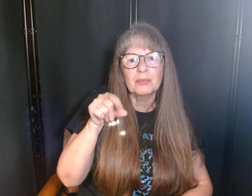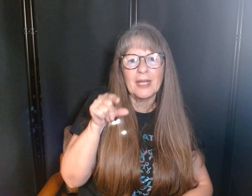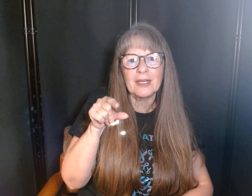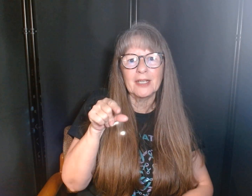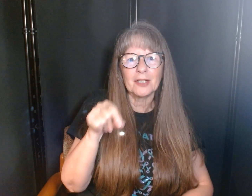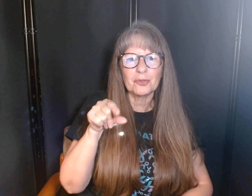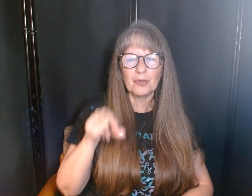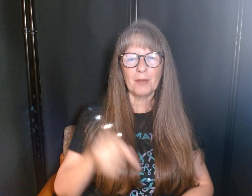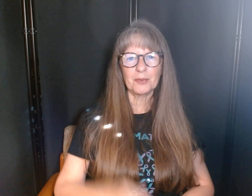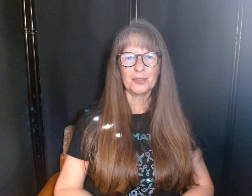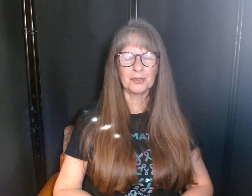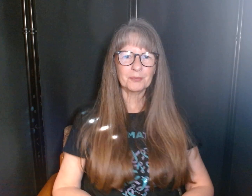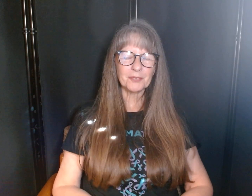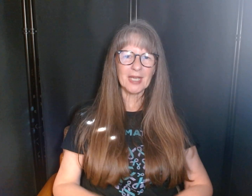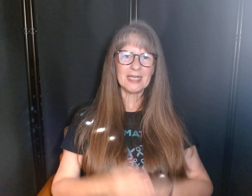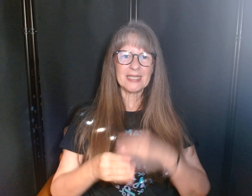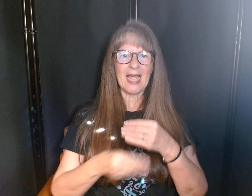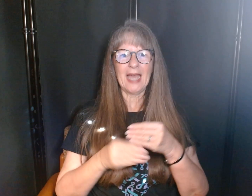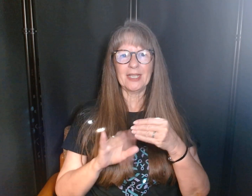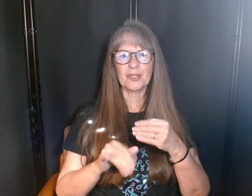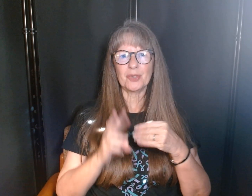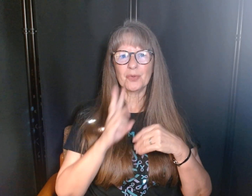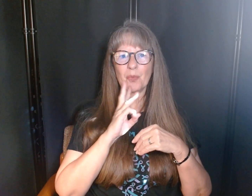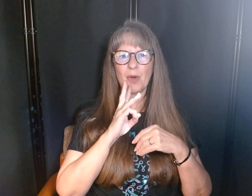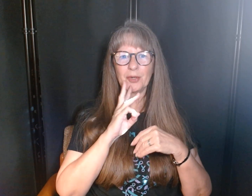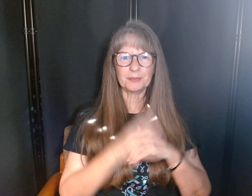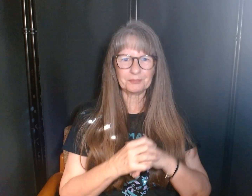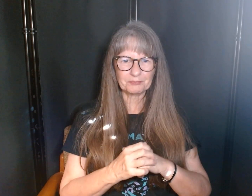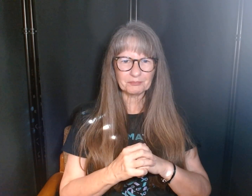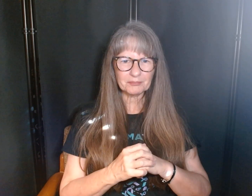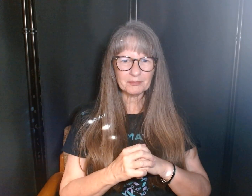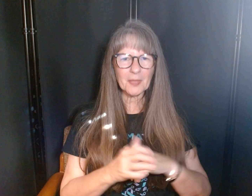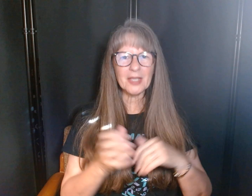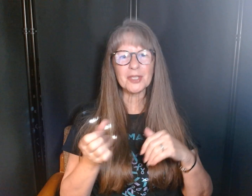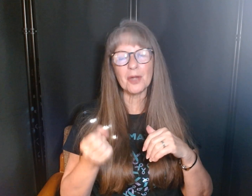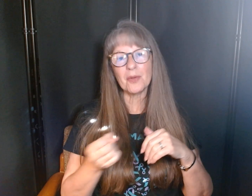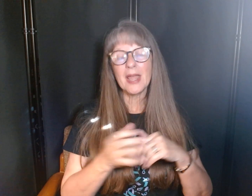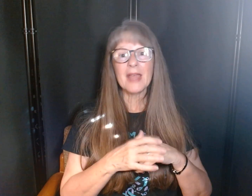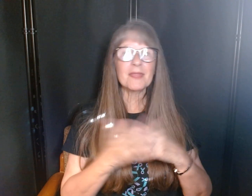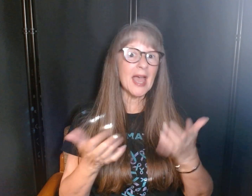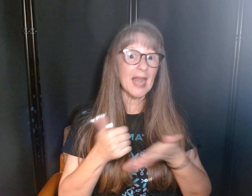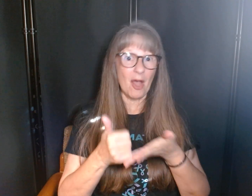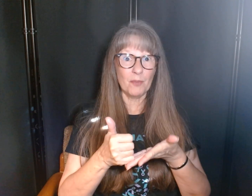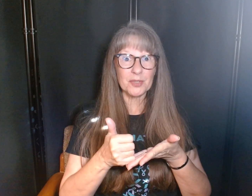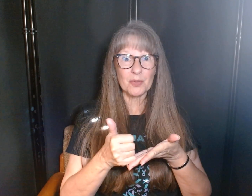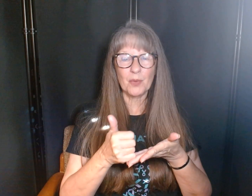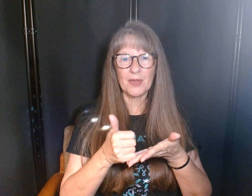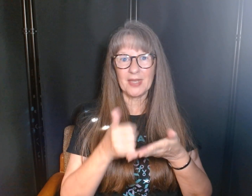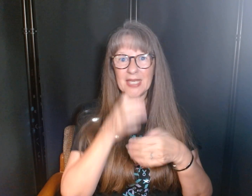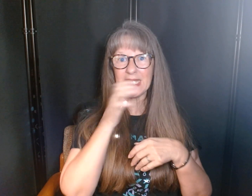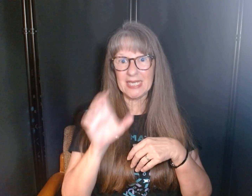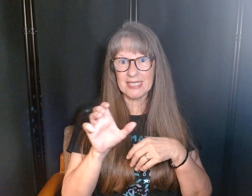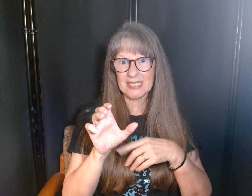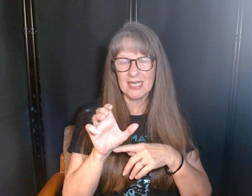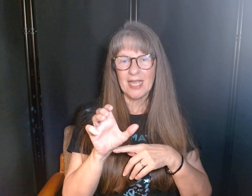like a drop or two and to add into the water. So that helps with the heat.